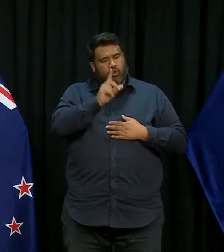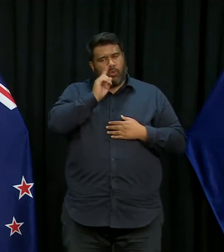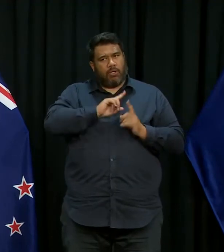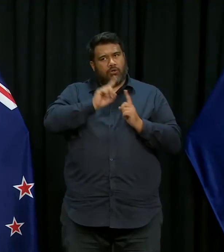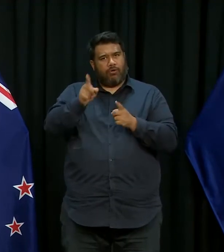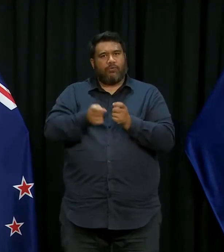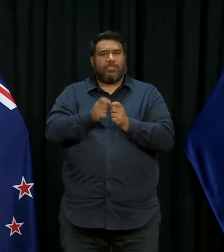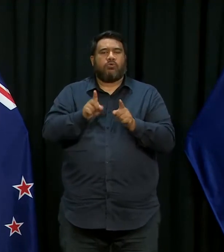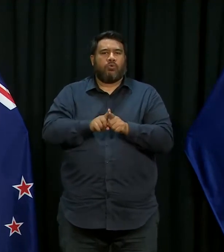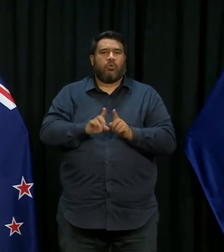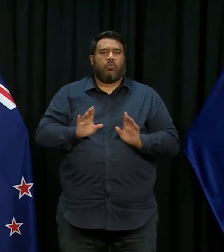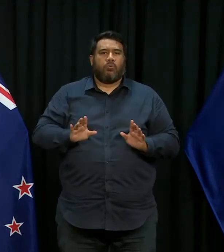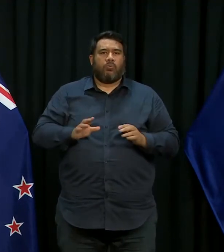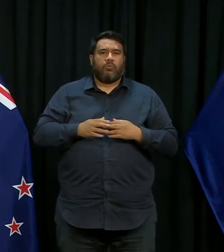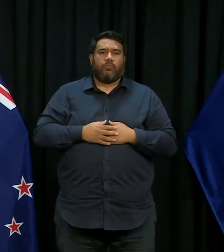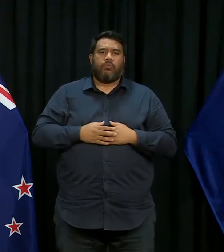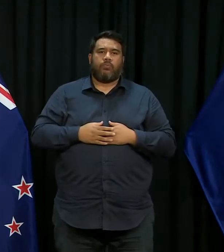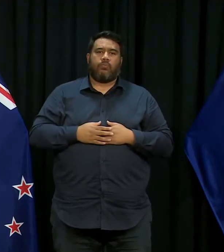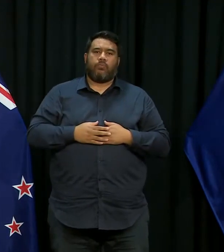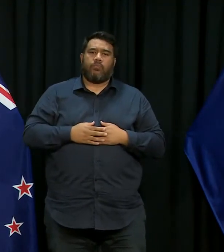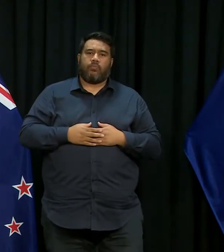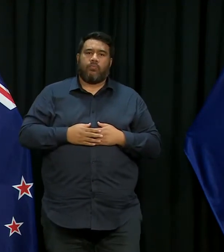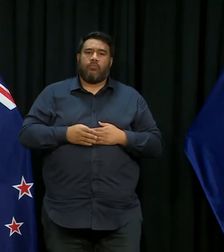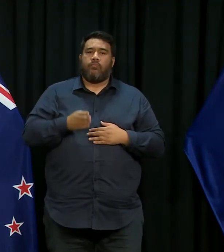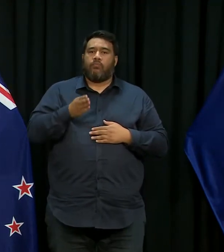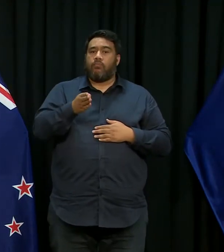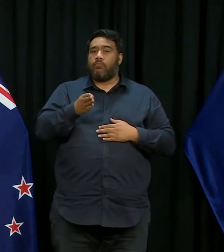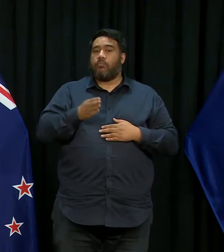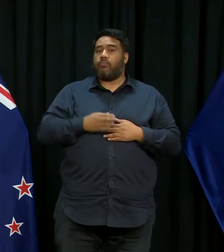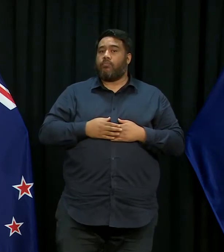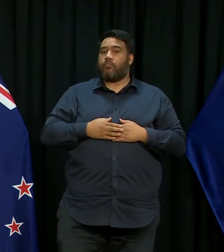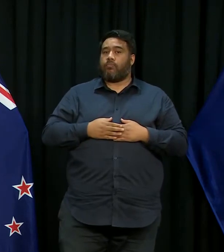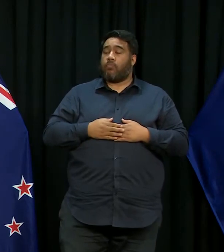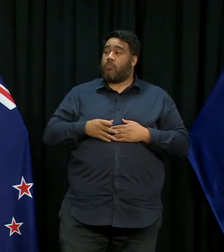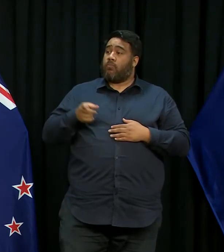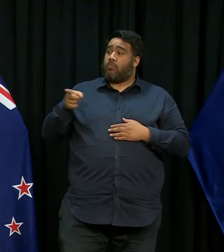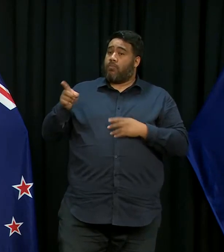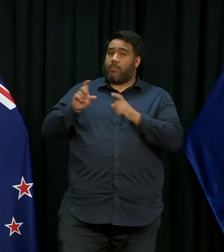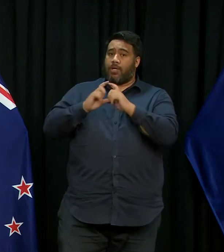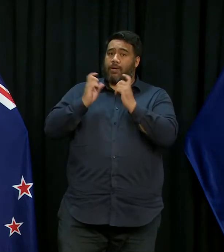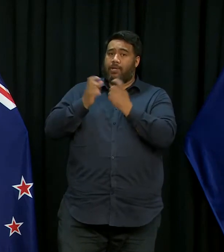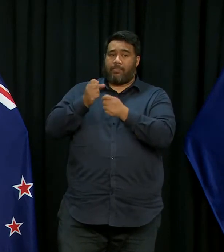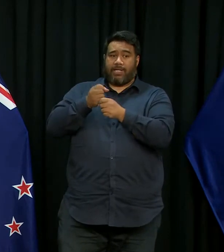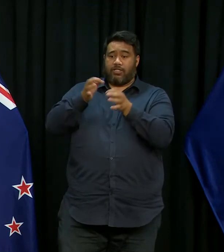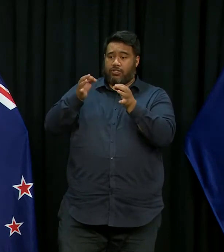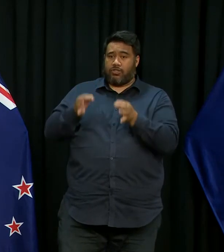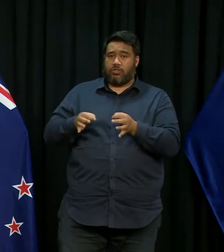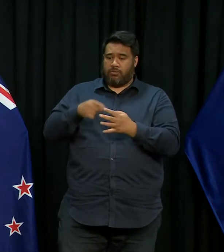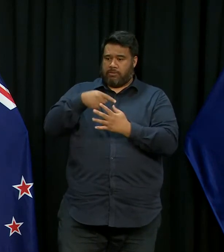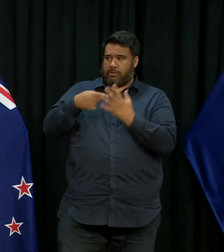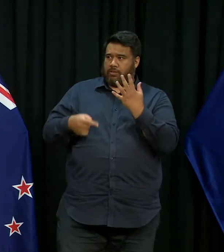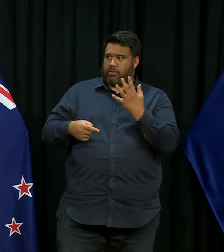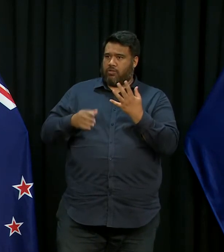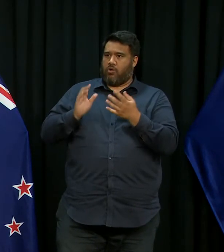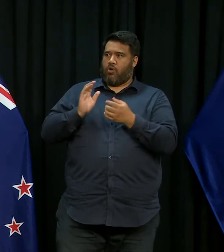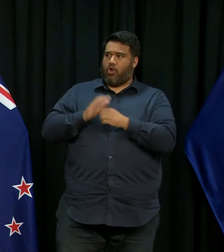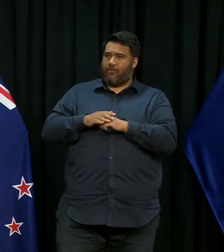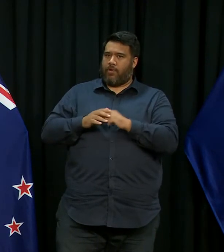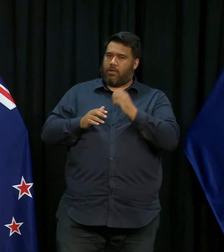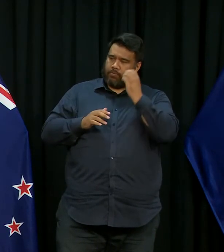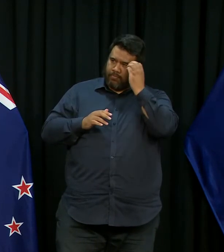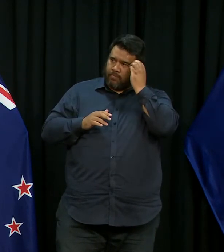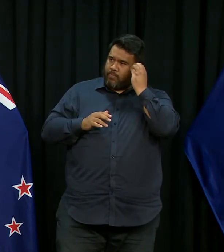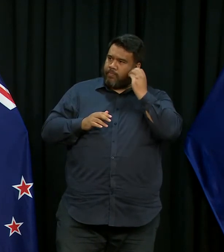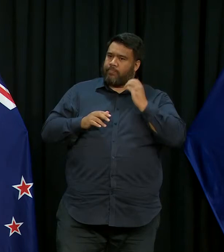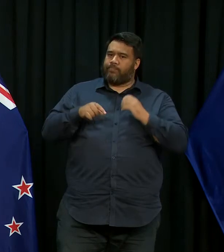for vaccines. Compared to other alert level decisions that you and the Cabinet have had to make, how much did this one weigh on you? Does it